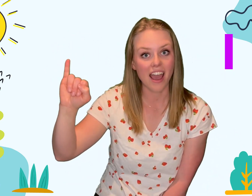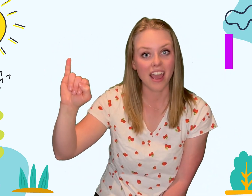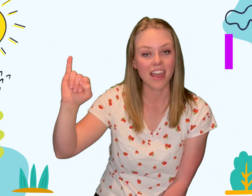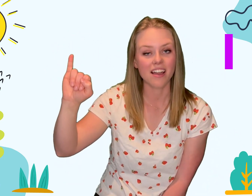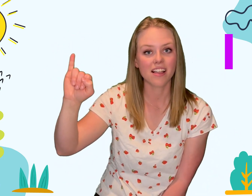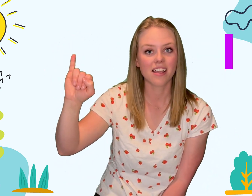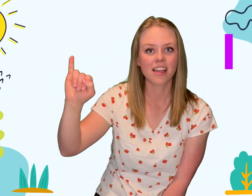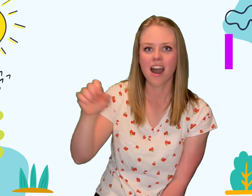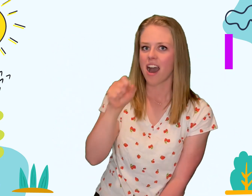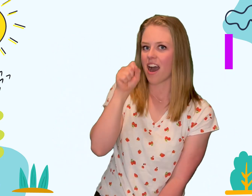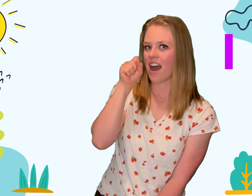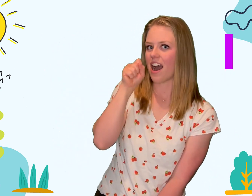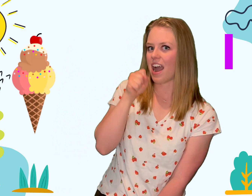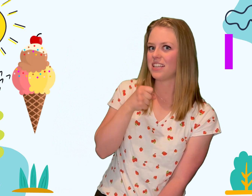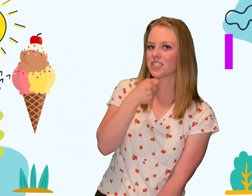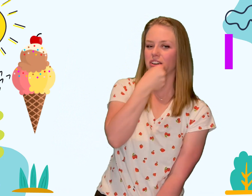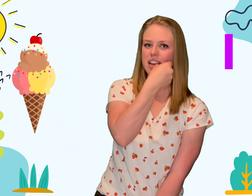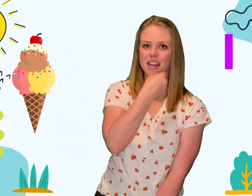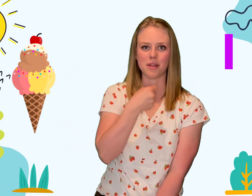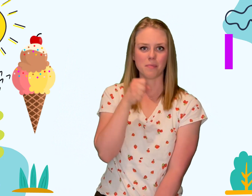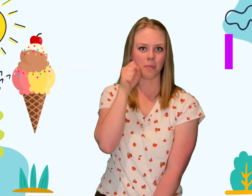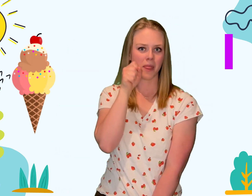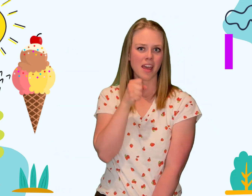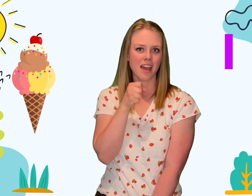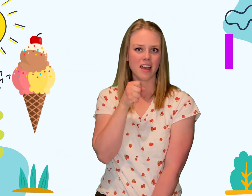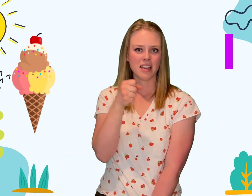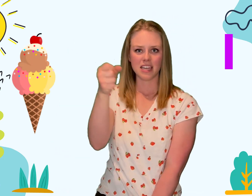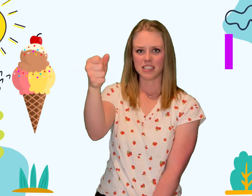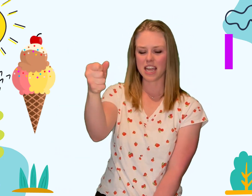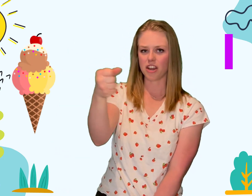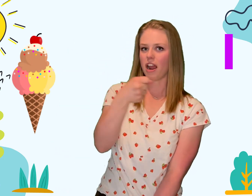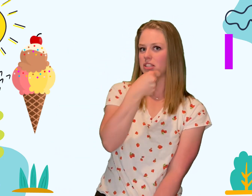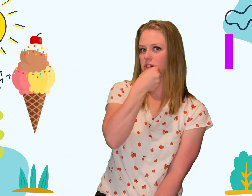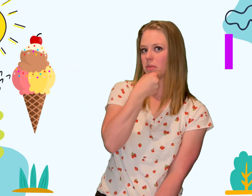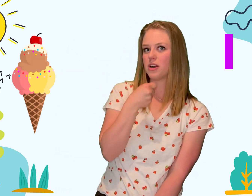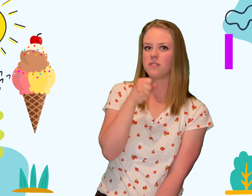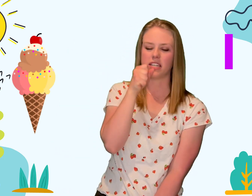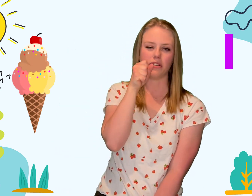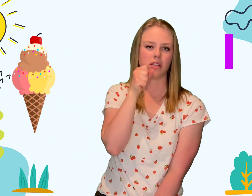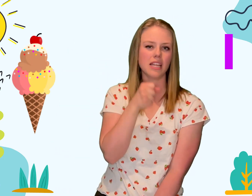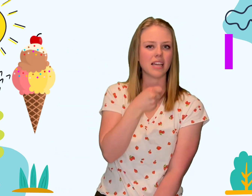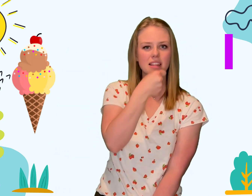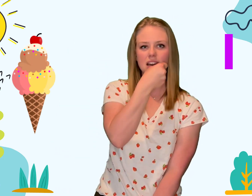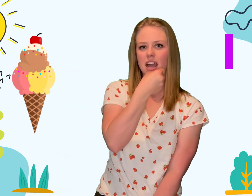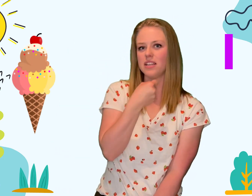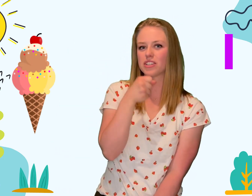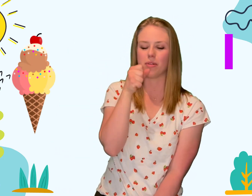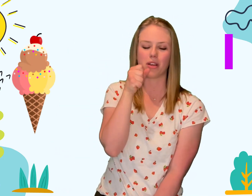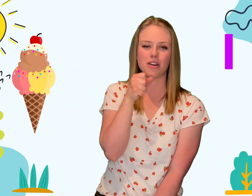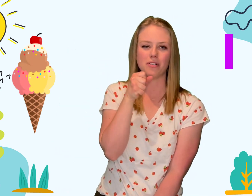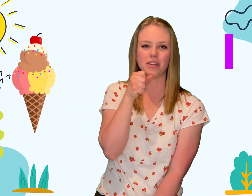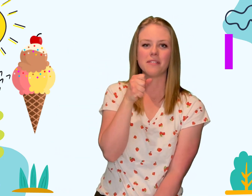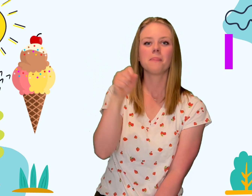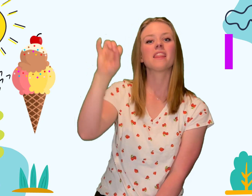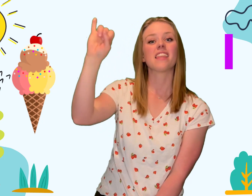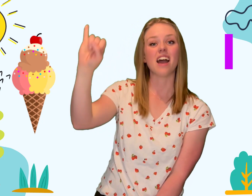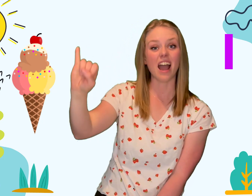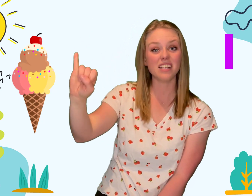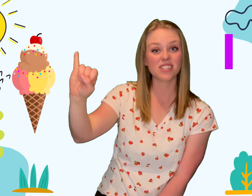I? Ice cream. Take your ice cream cone and you lick the ice cream cone. Ice